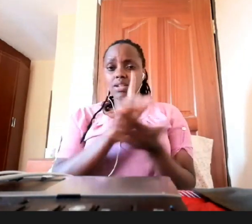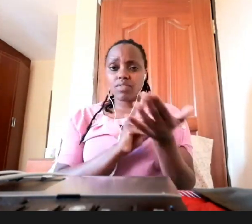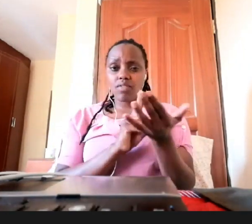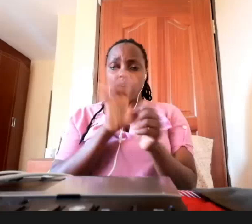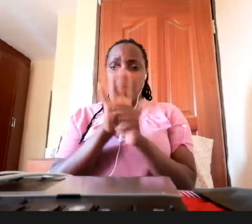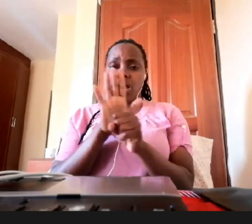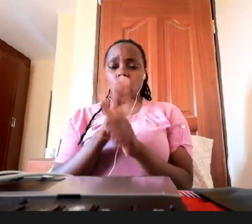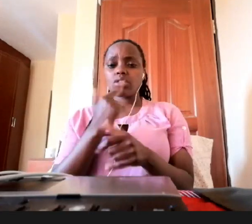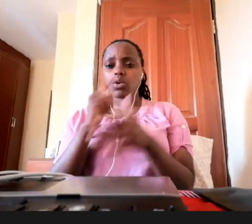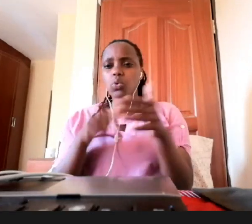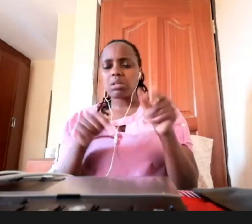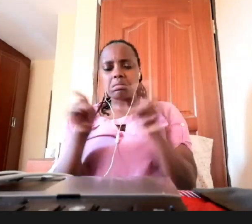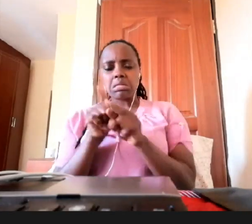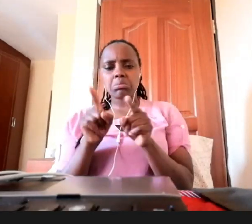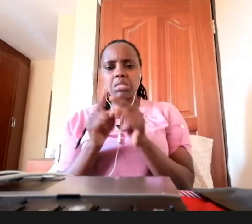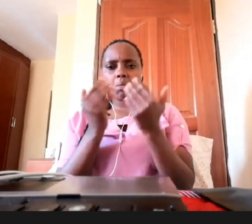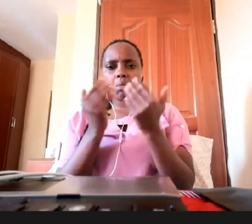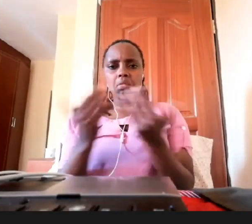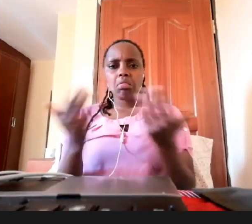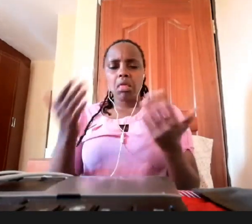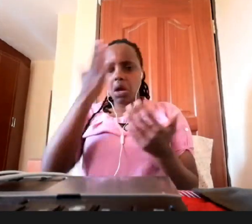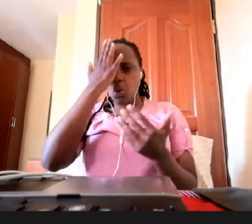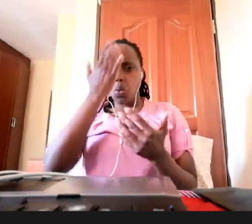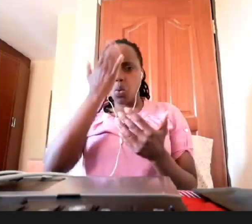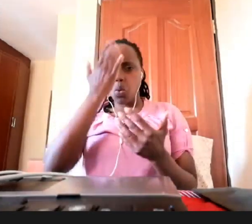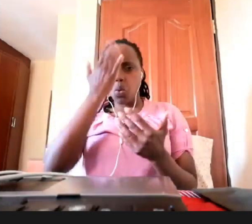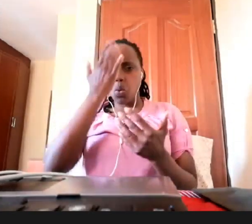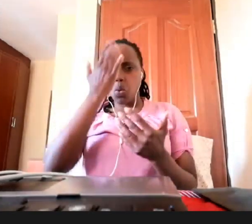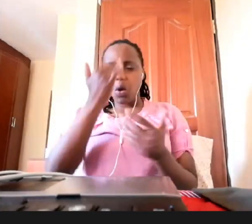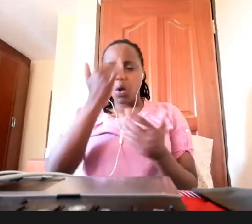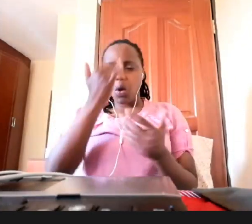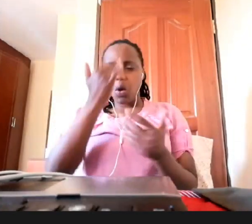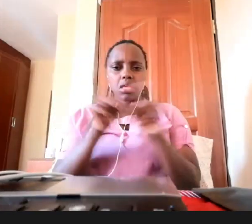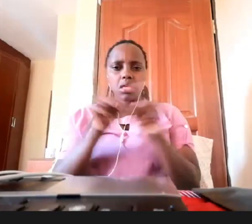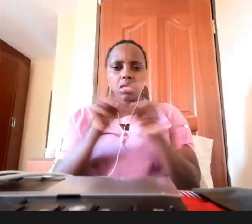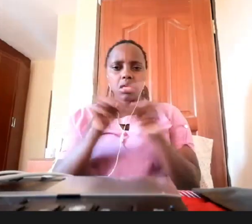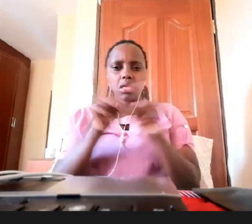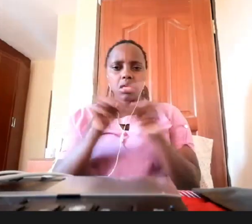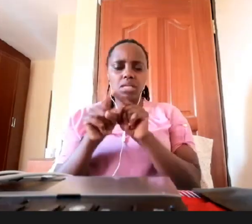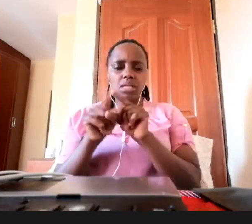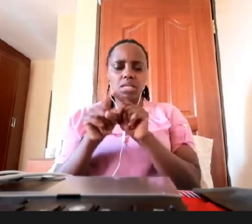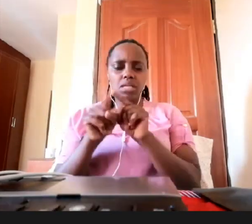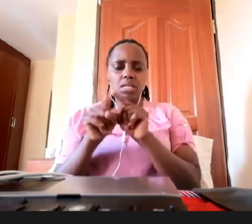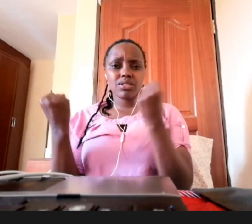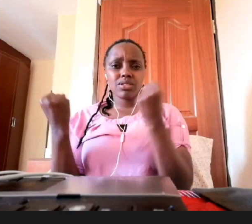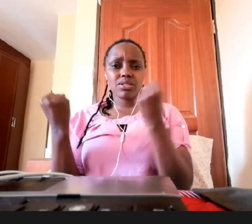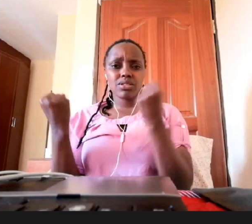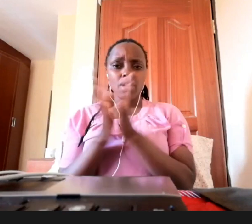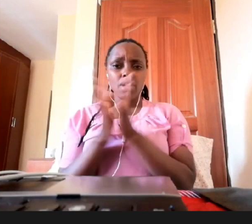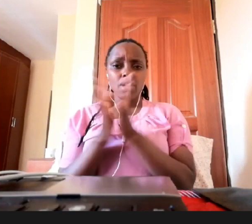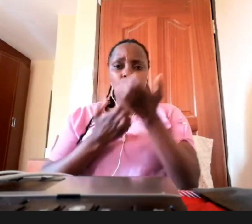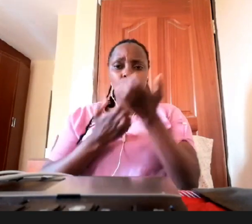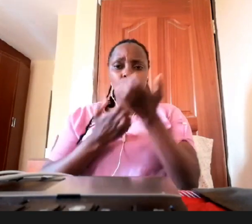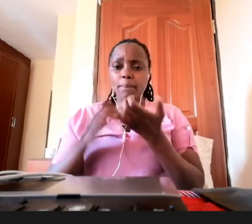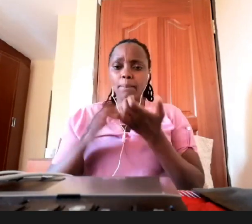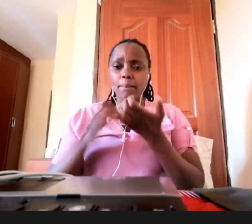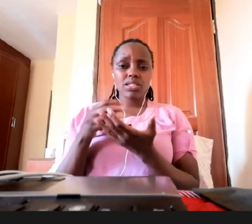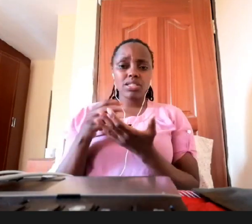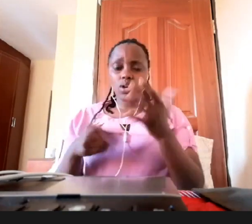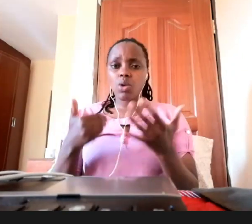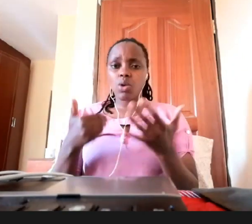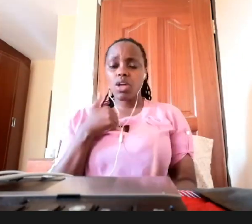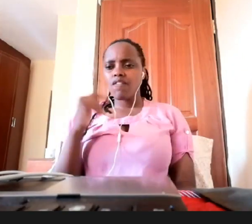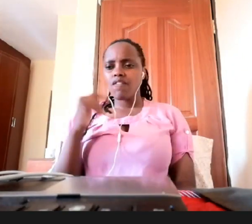of them, were saying similar things because they are in similar social and economic context. So we had to